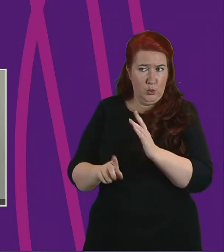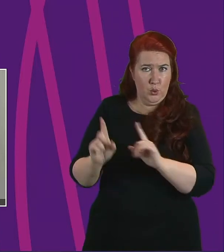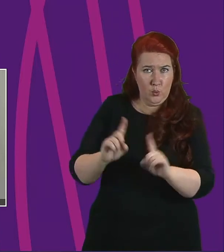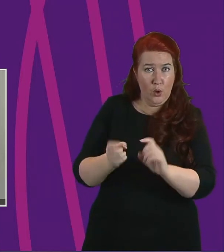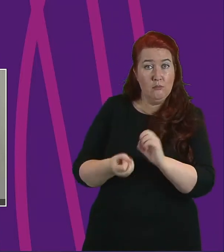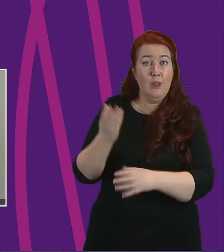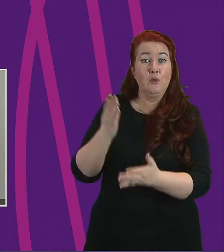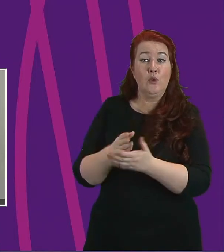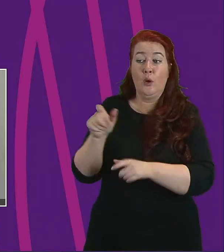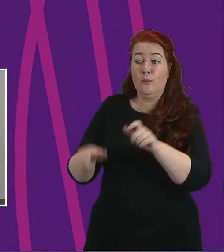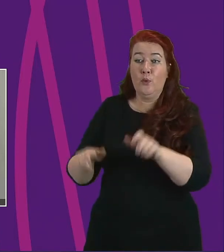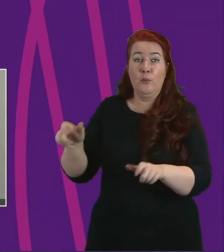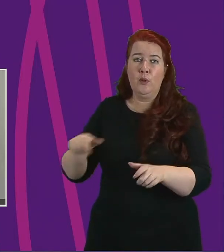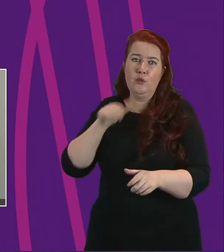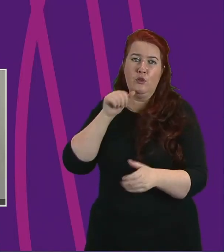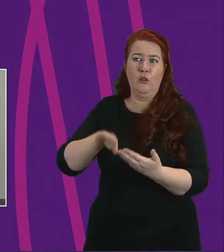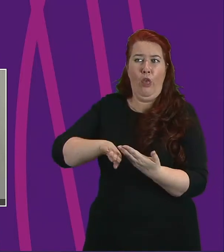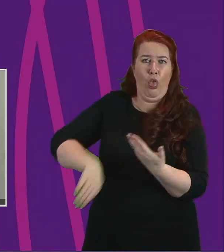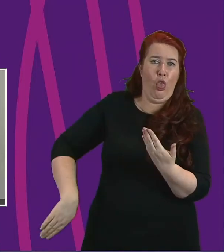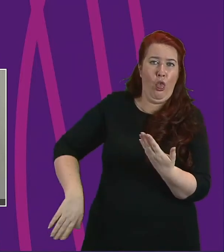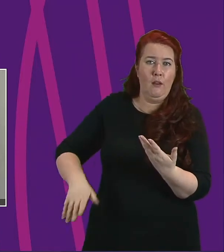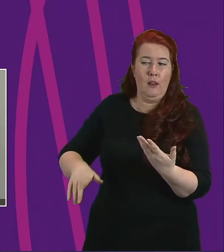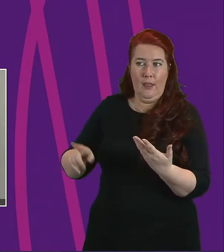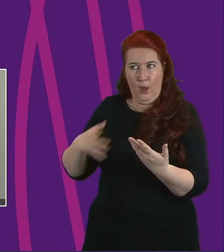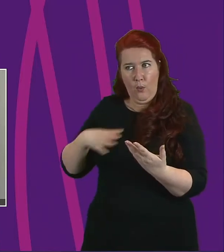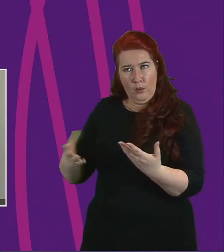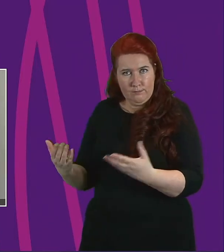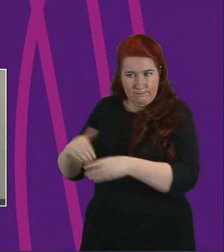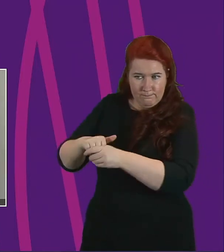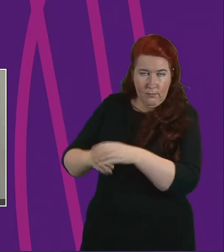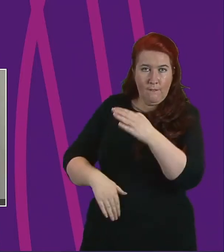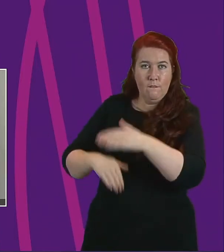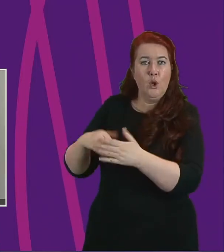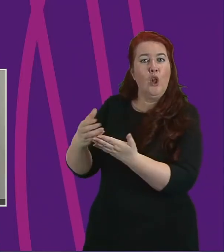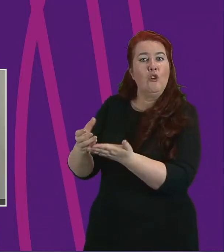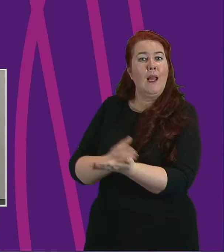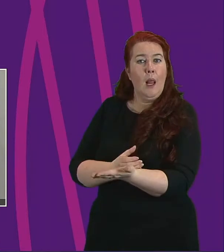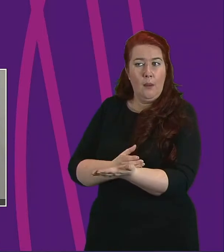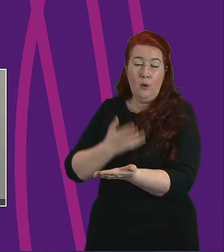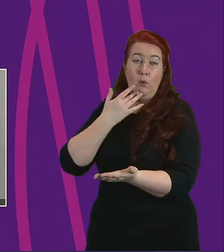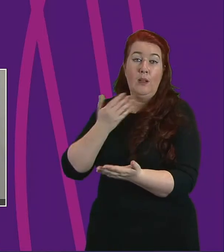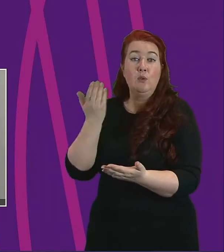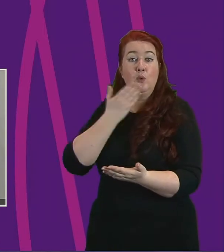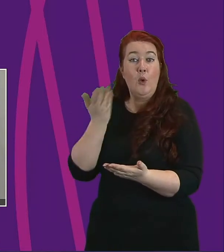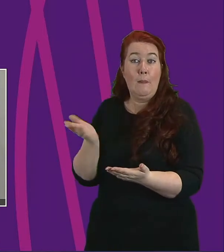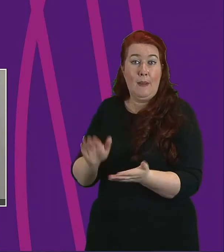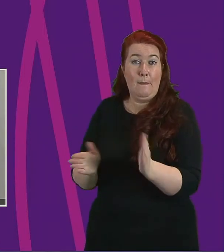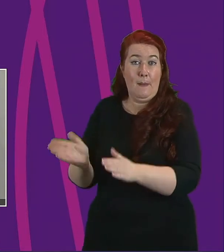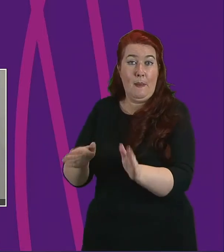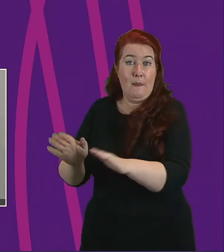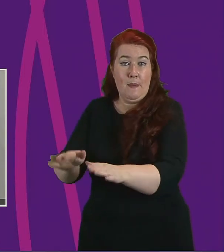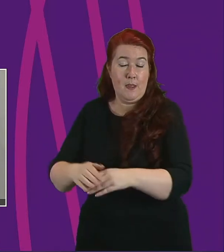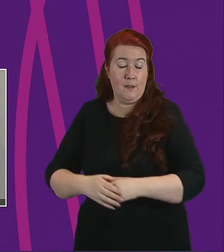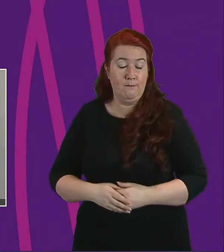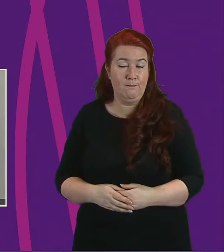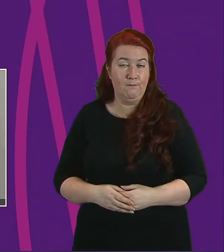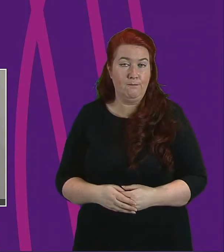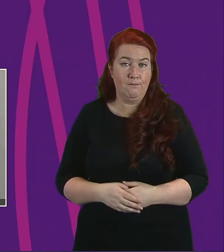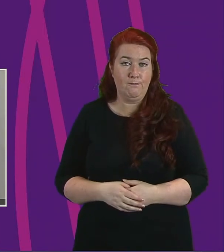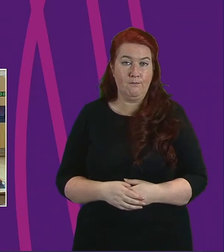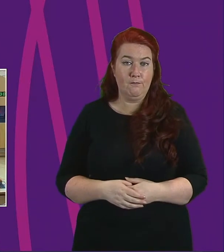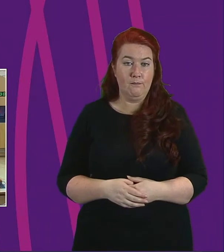aren't excluded from engaging with the full curriculum during the phased reopening of schools? John Swinney.